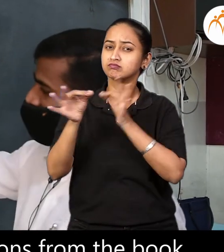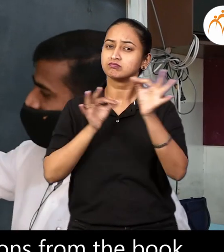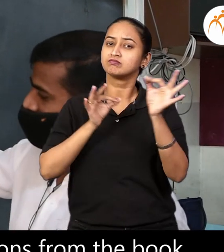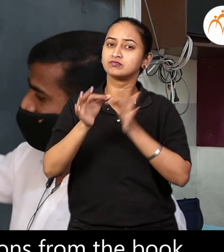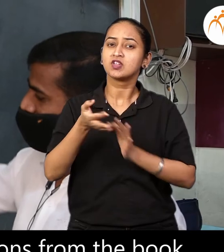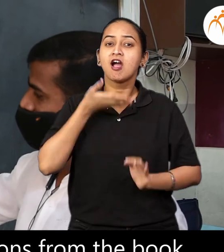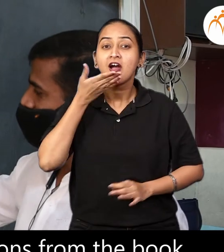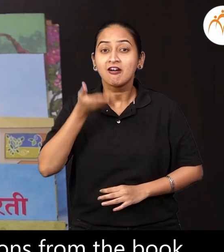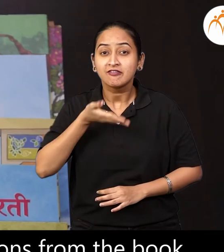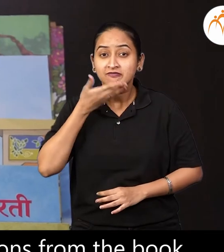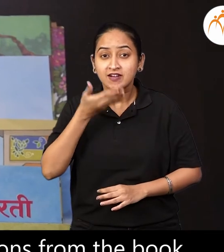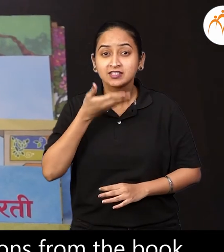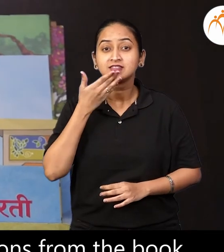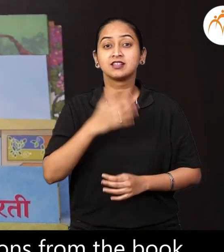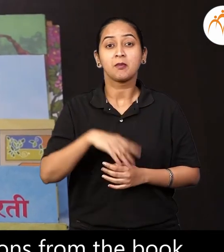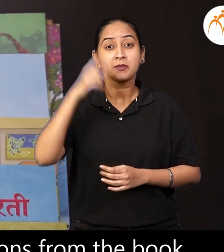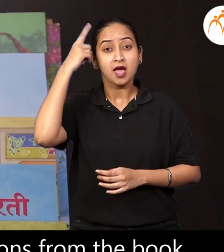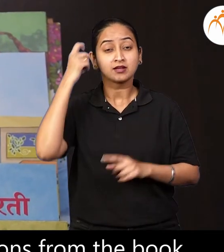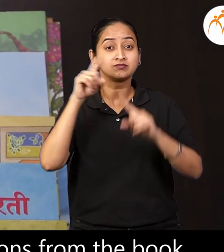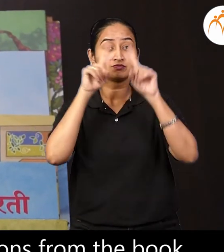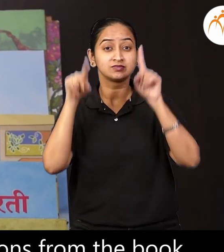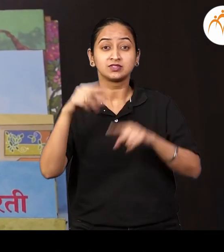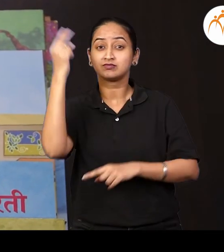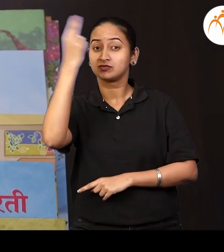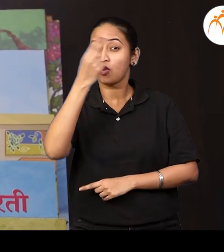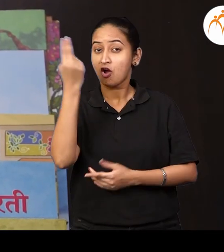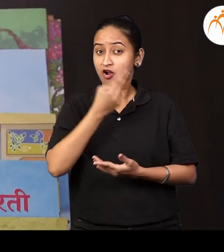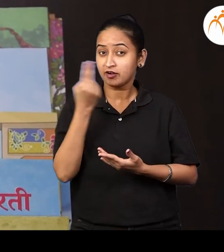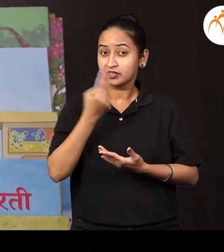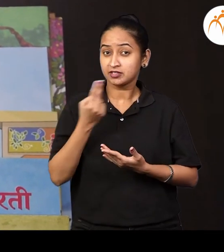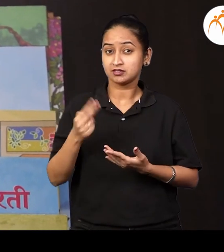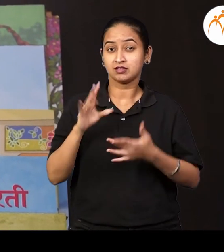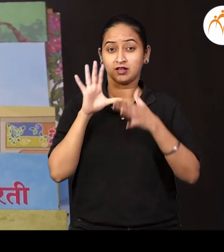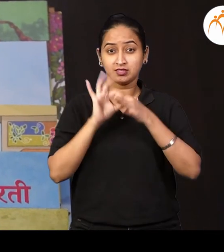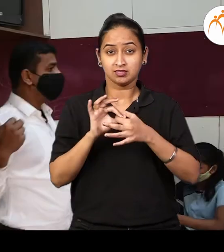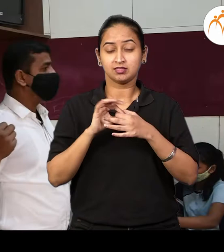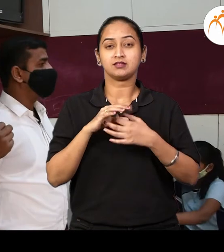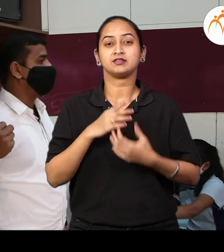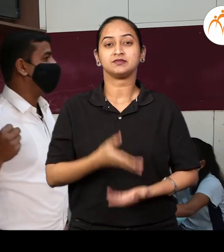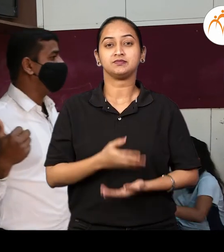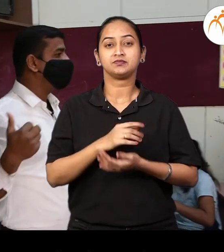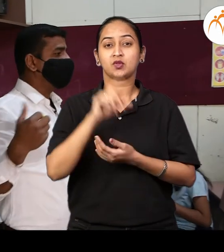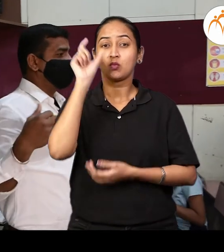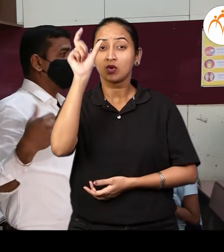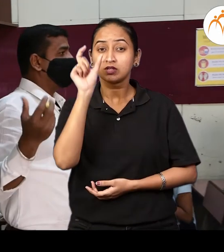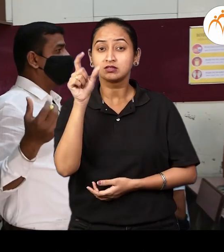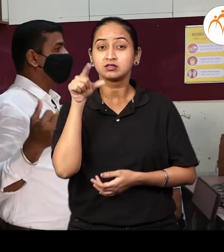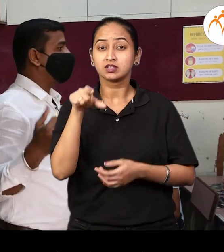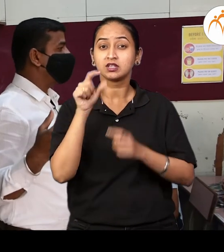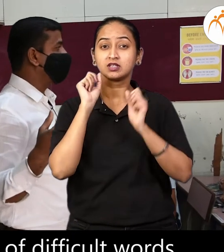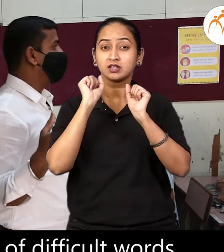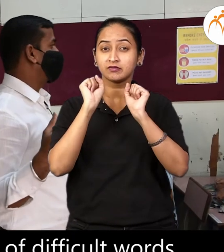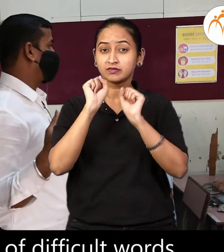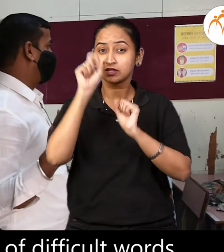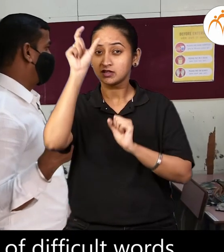from the book Bala Bharati. He draws pictures on the board.